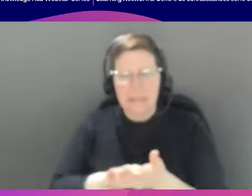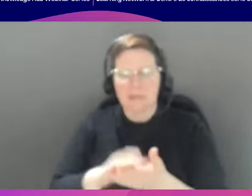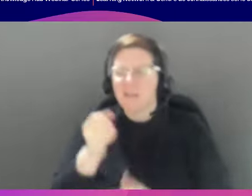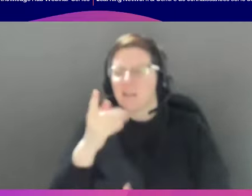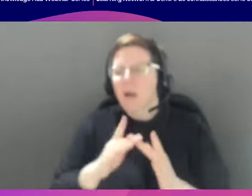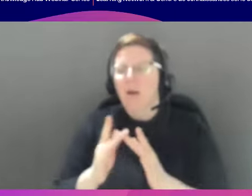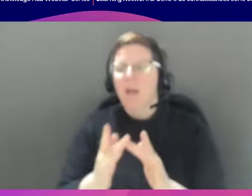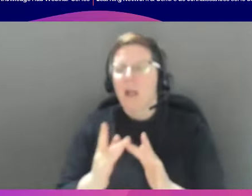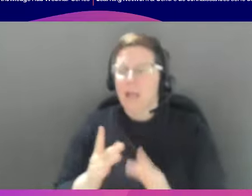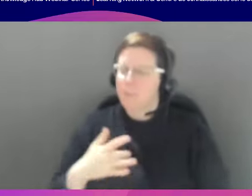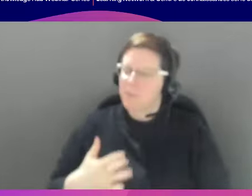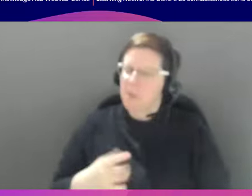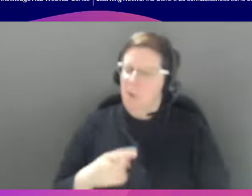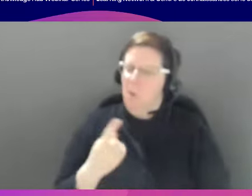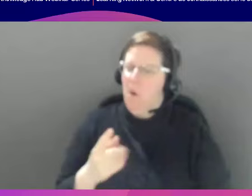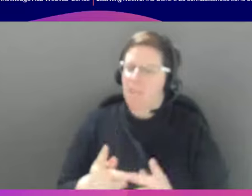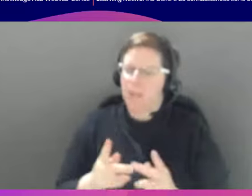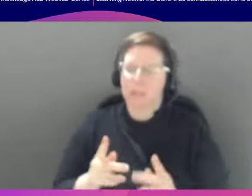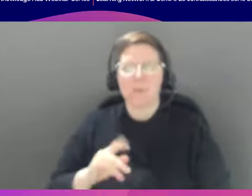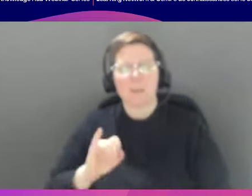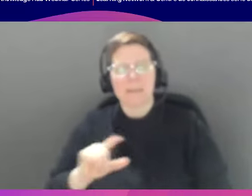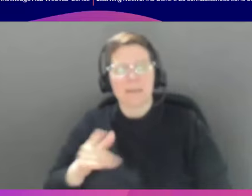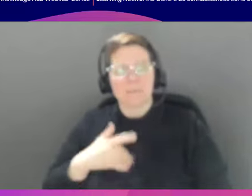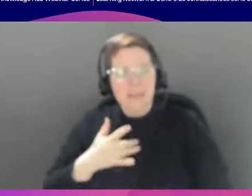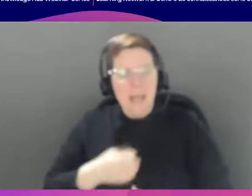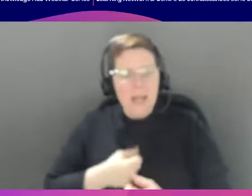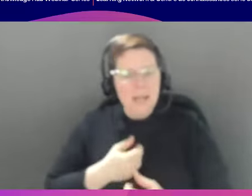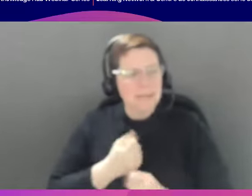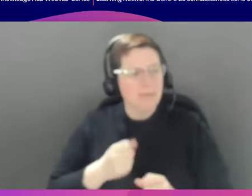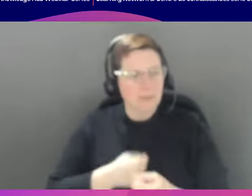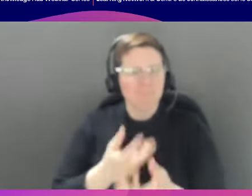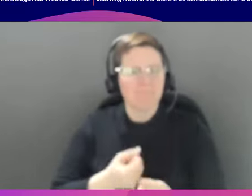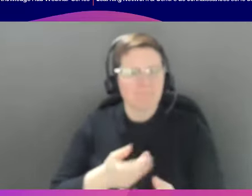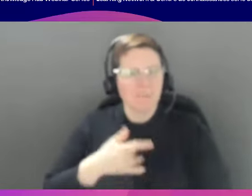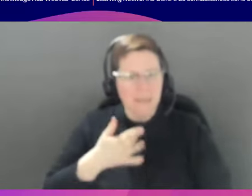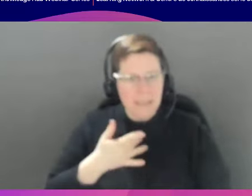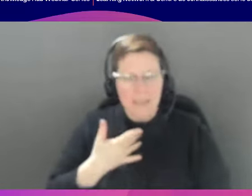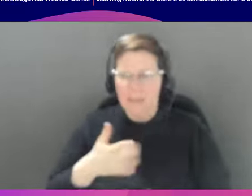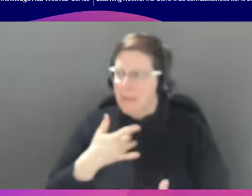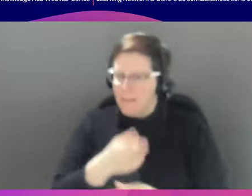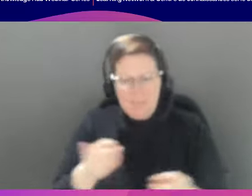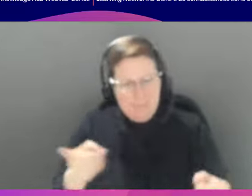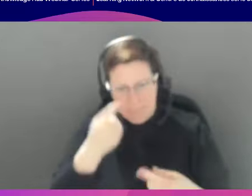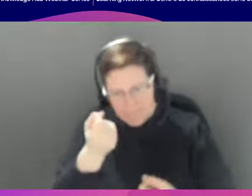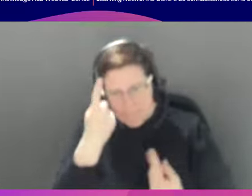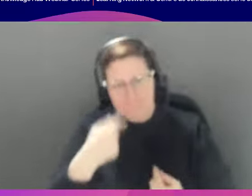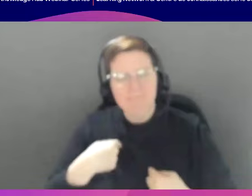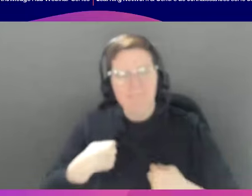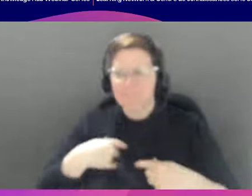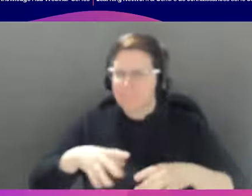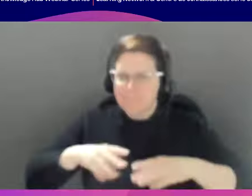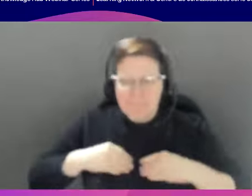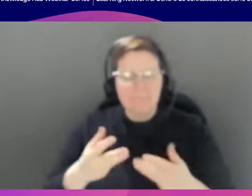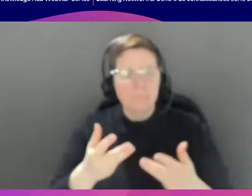often the only place where incels may feel safe to talk about their feelings. There's often a sense of shared loyalty and acceptance amongst